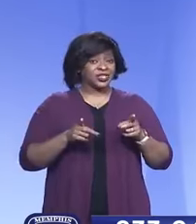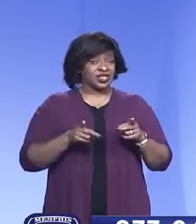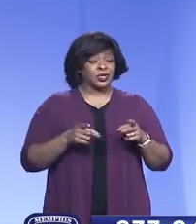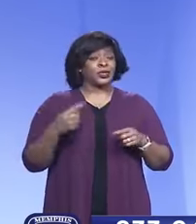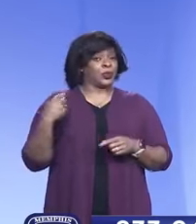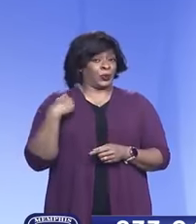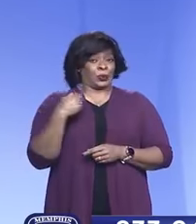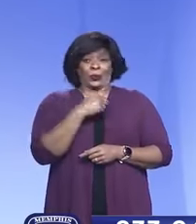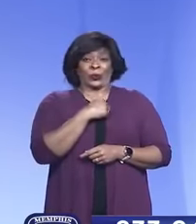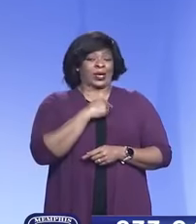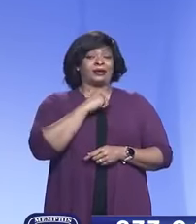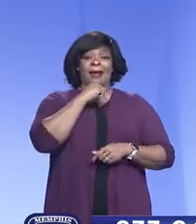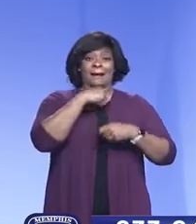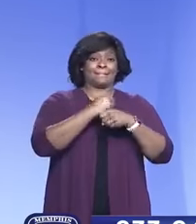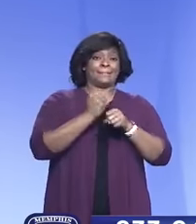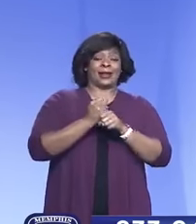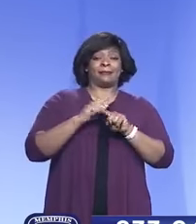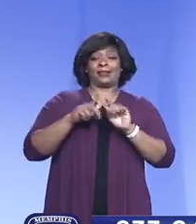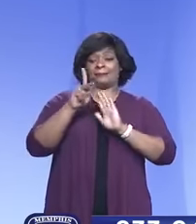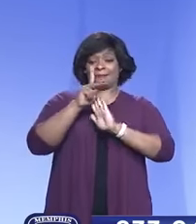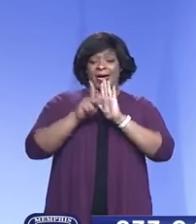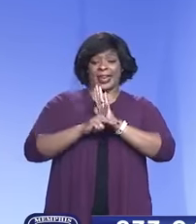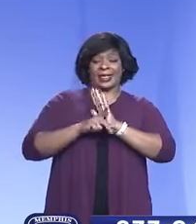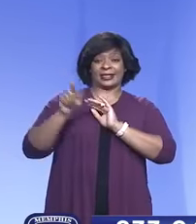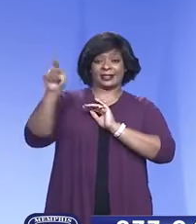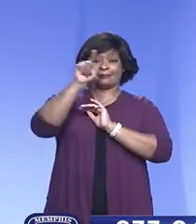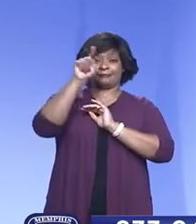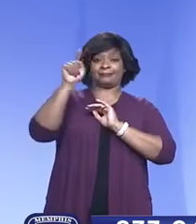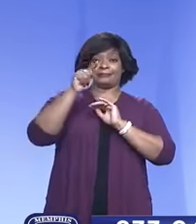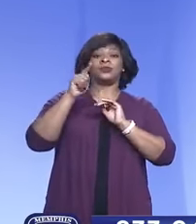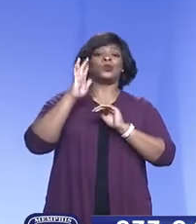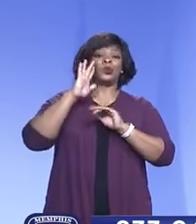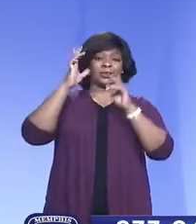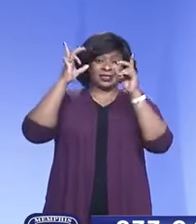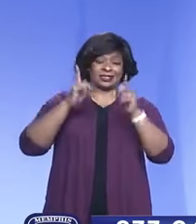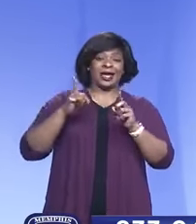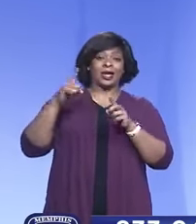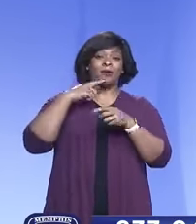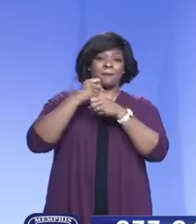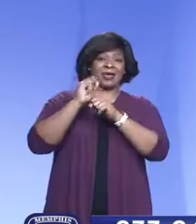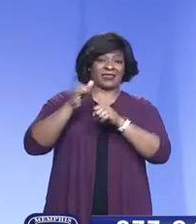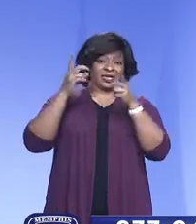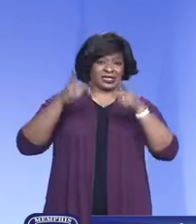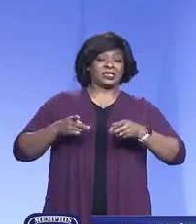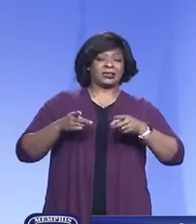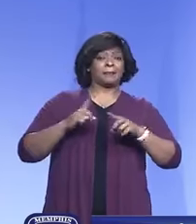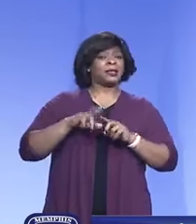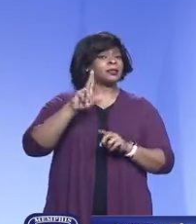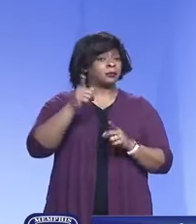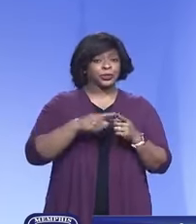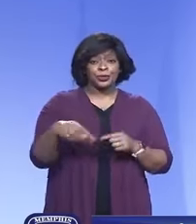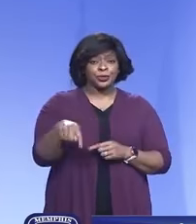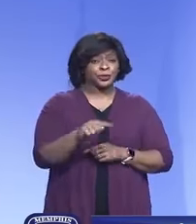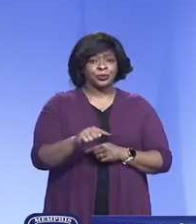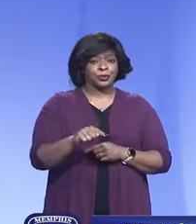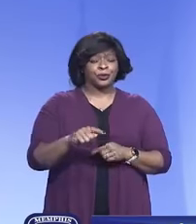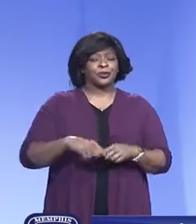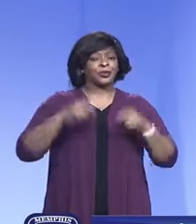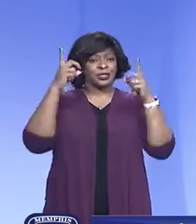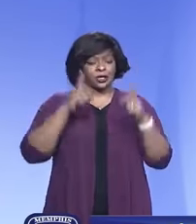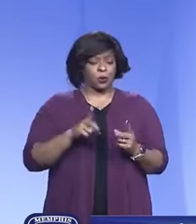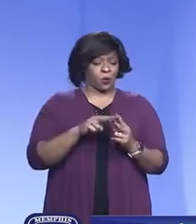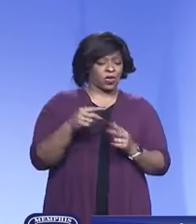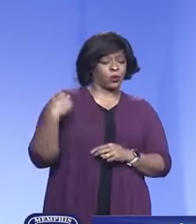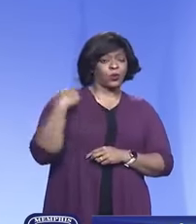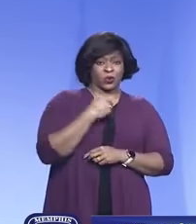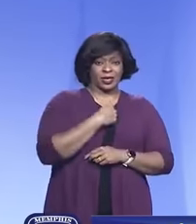we would not make, but the policymakers would make. But it's up to you to determine whether we